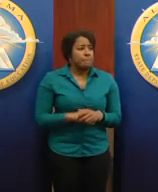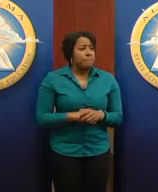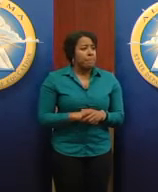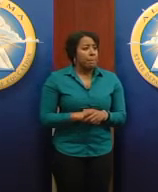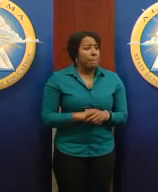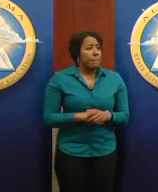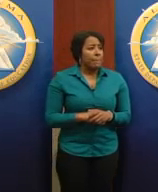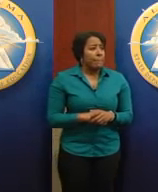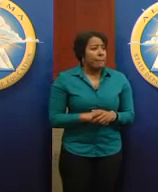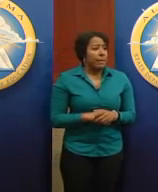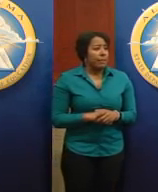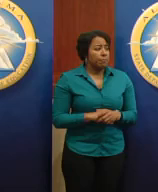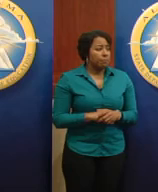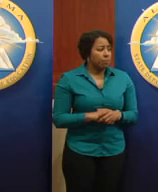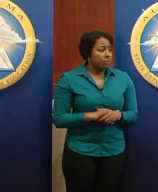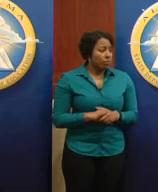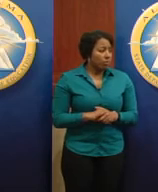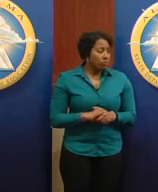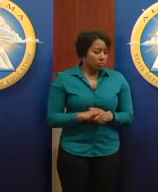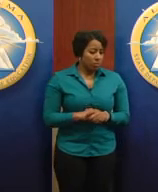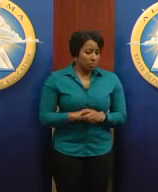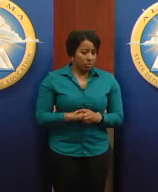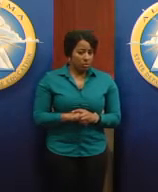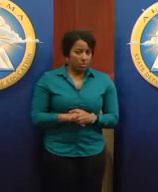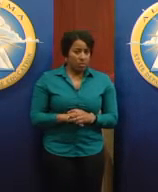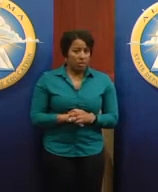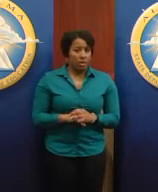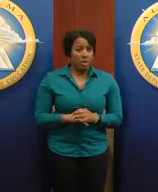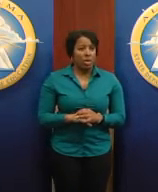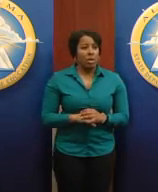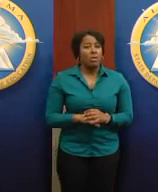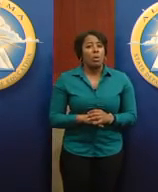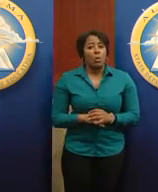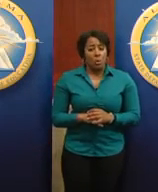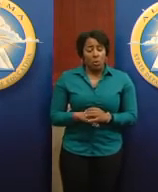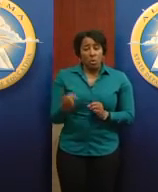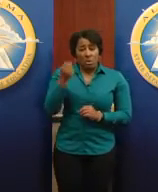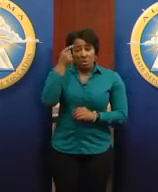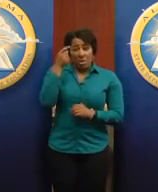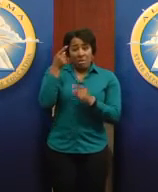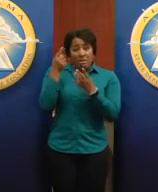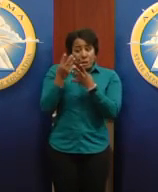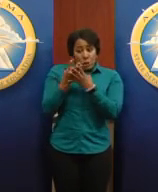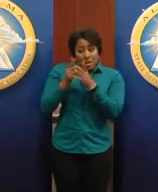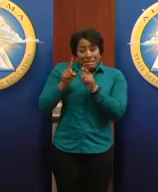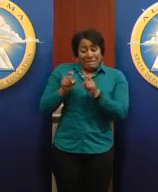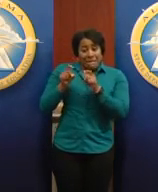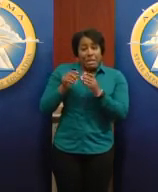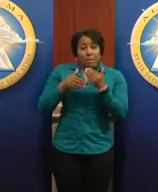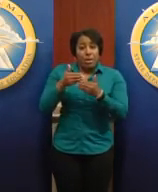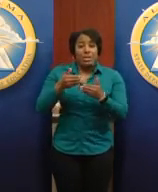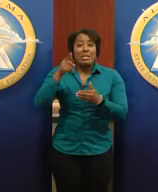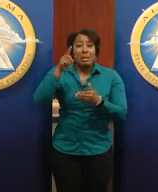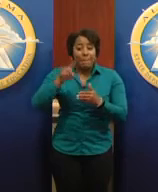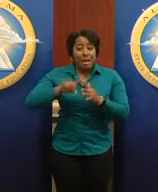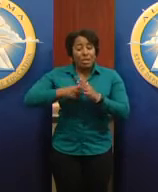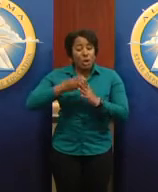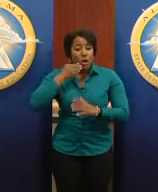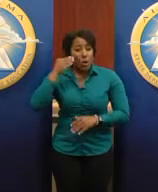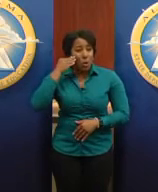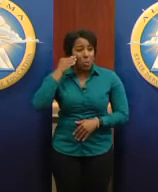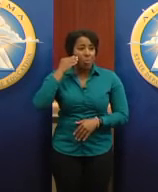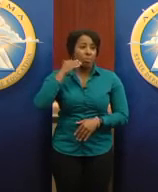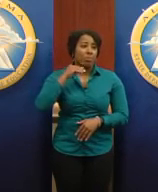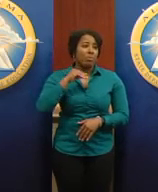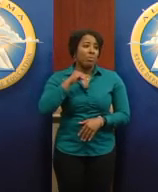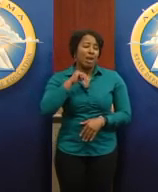We're saying that the screening process has to begin at home. So we need parents, and I won't go into all the details,